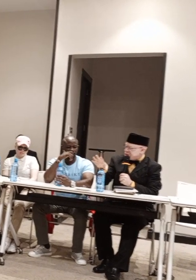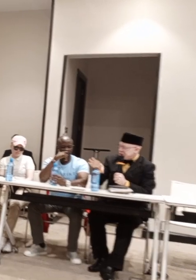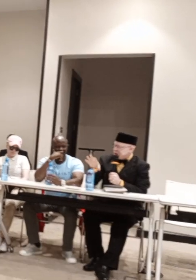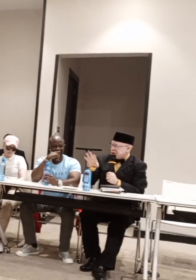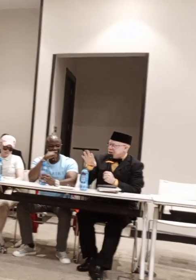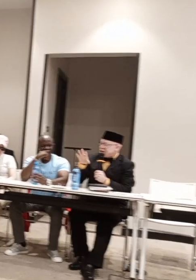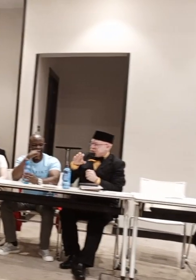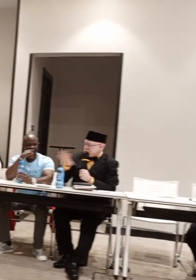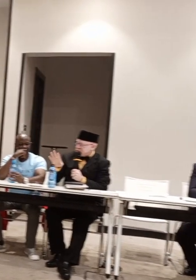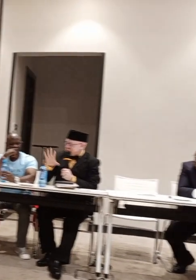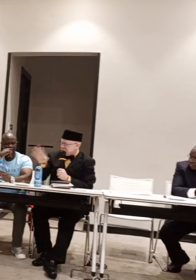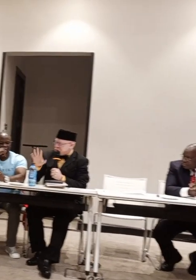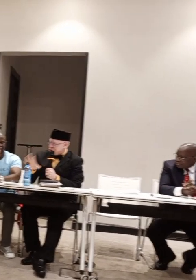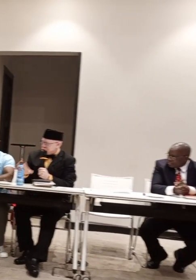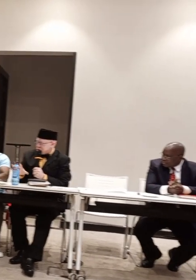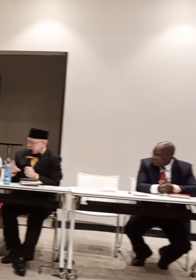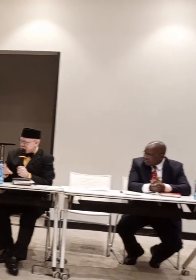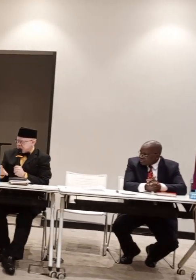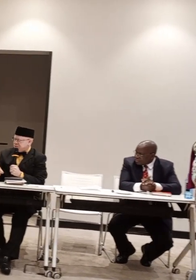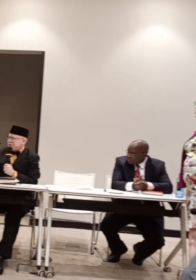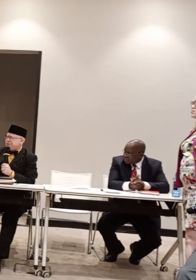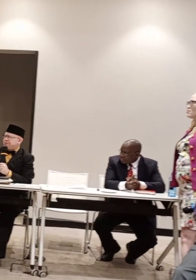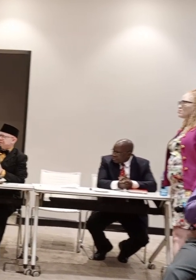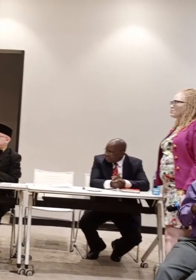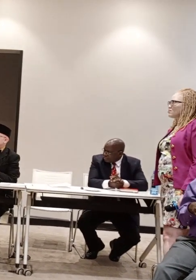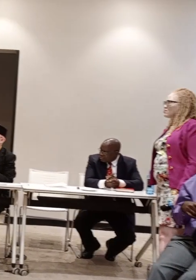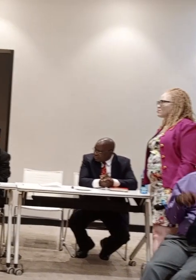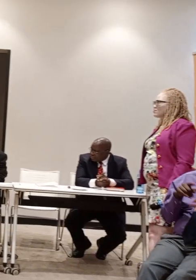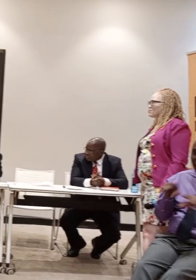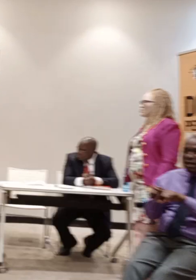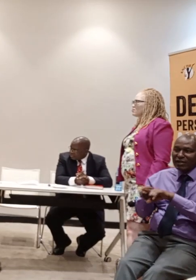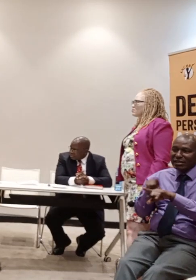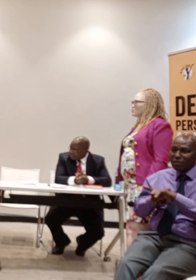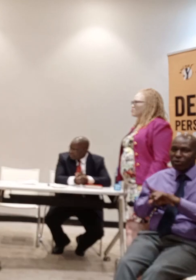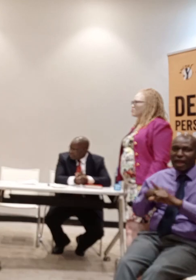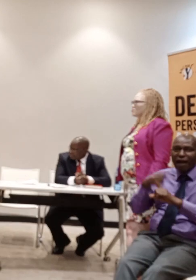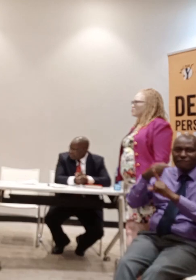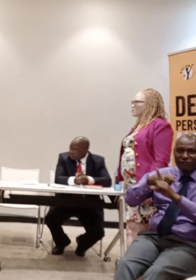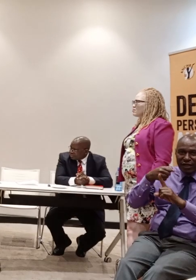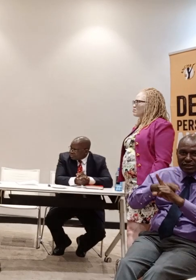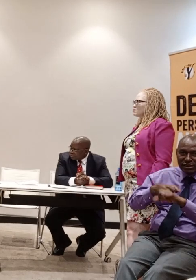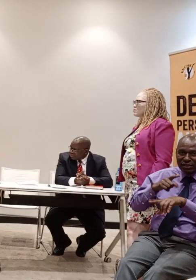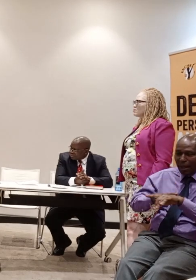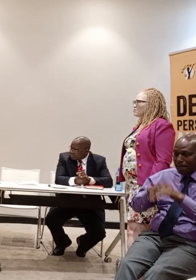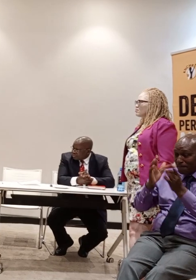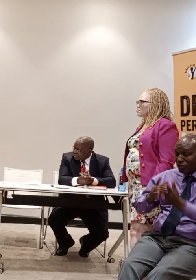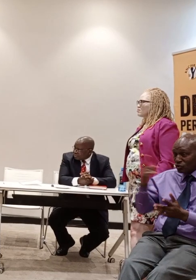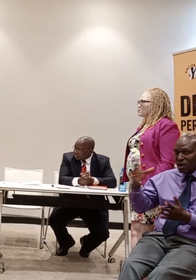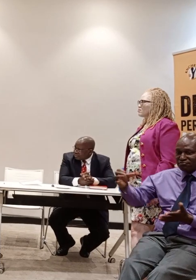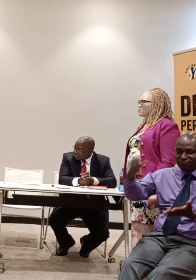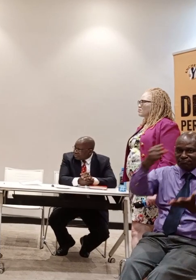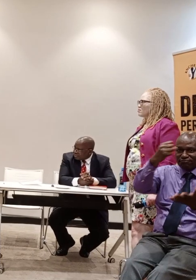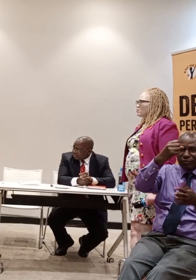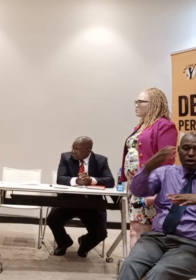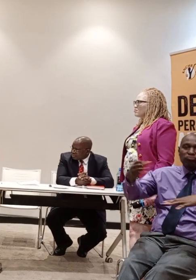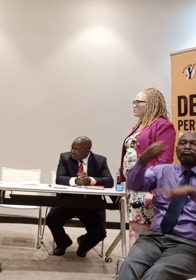Senate and all of that, but I don't want to go into that. So what did I do? I responded by saying,